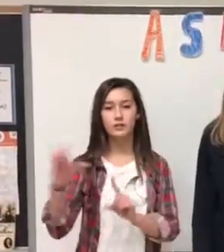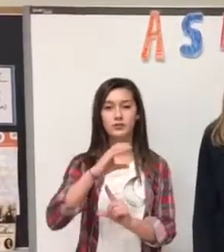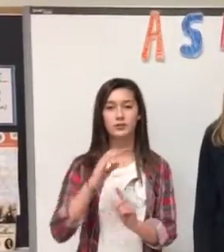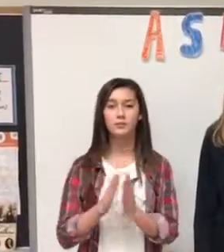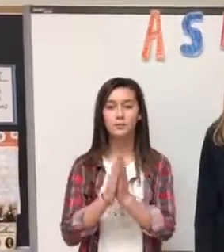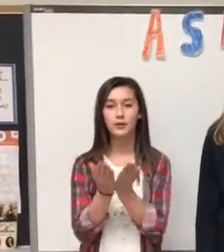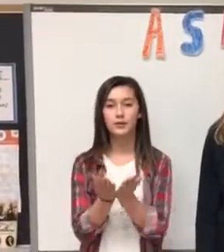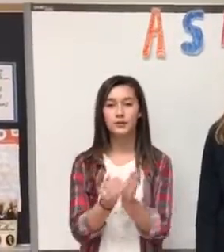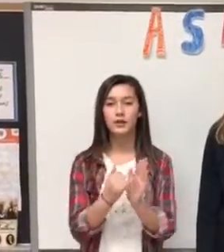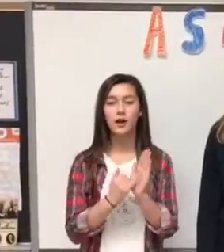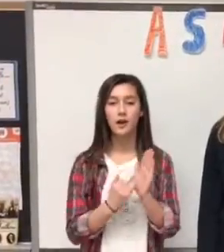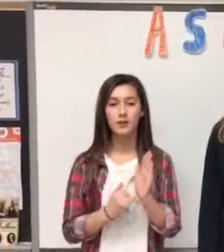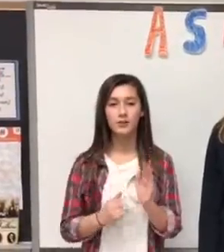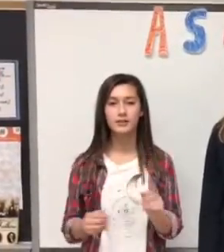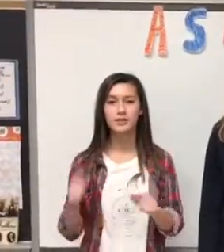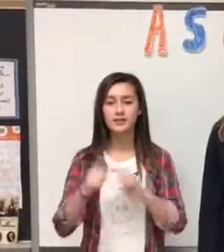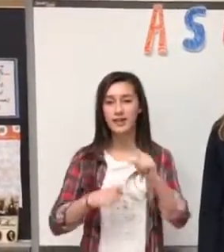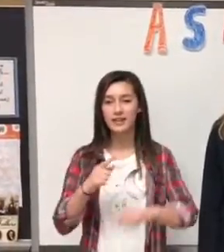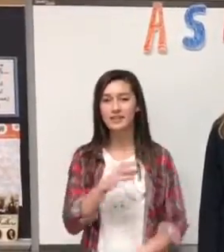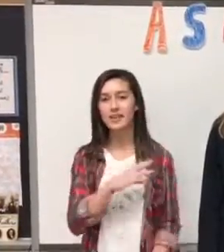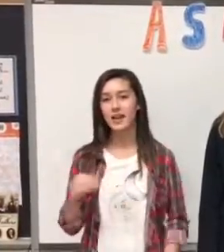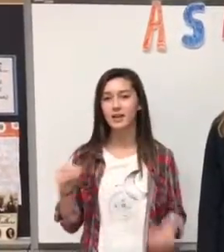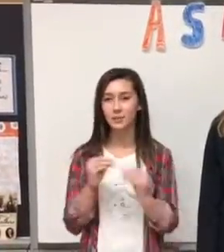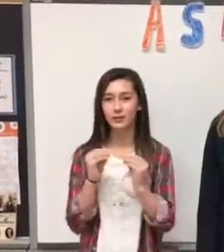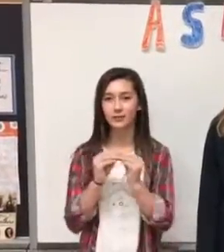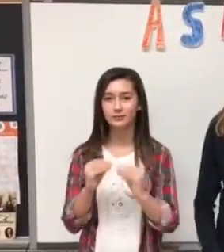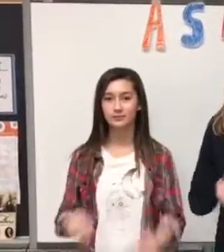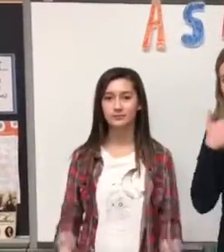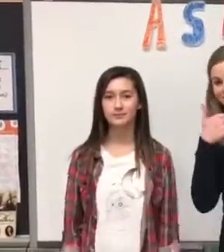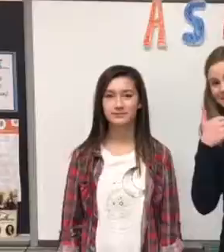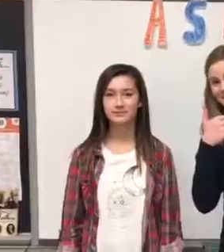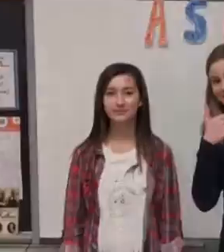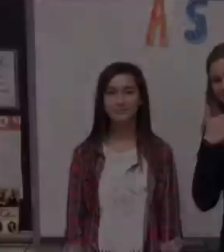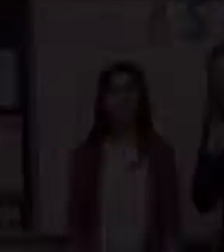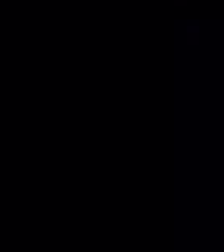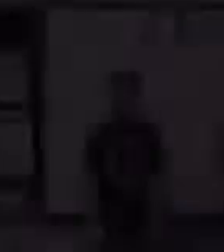cultures, books, arts, science, and more.